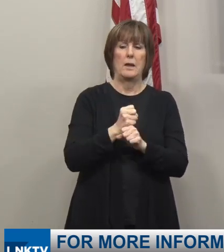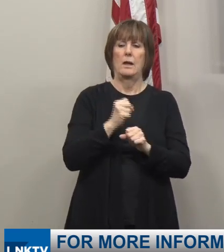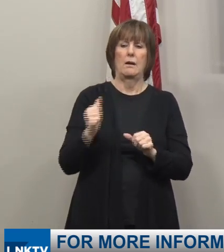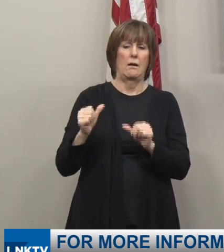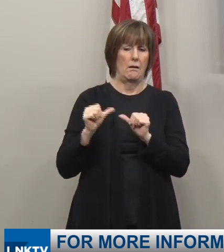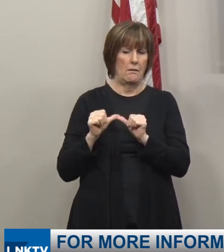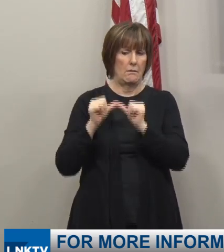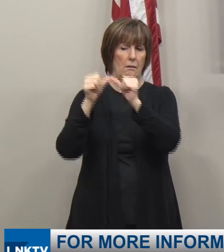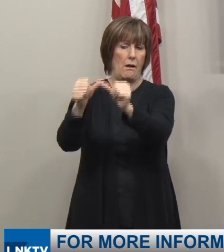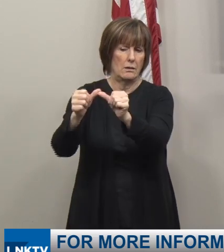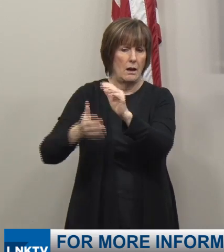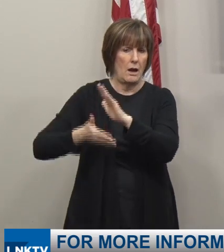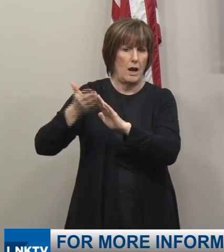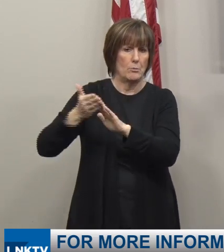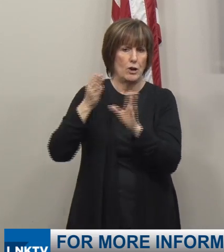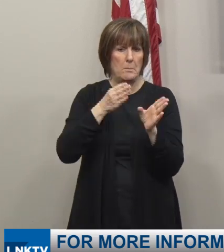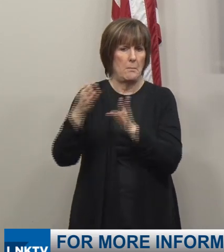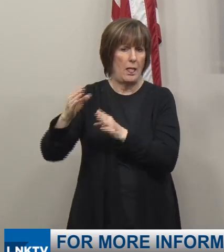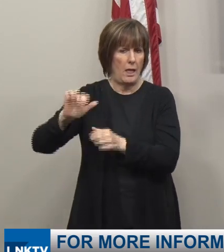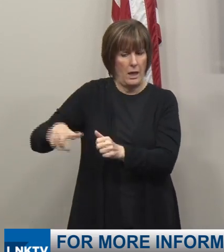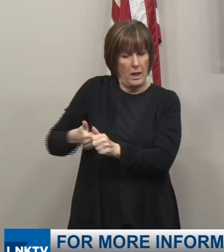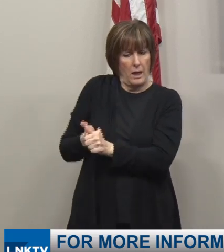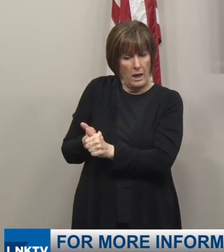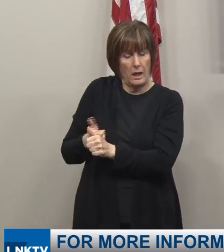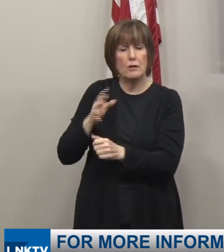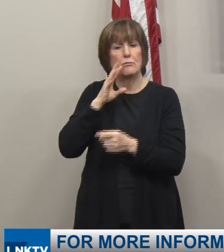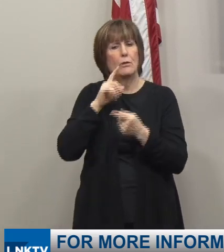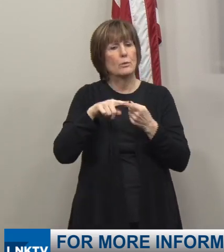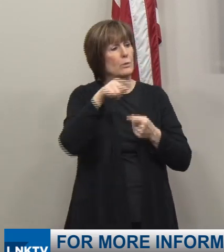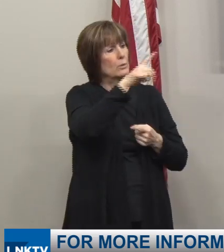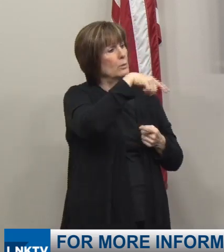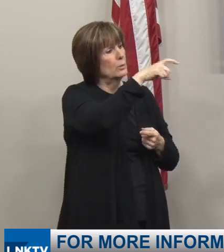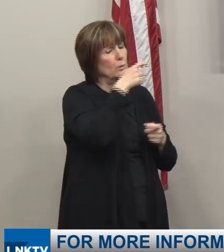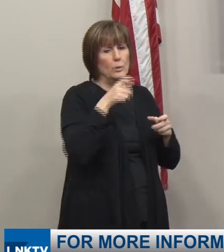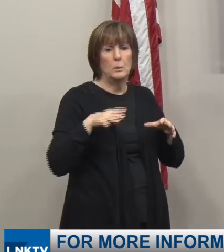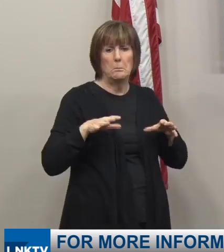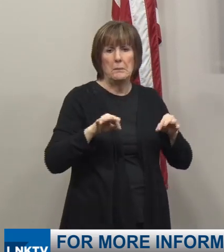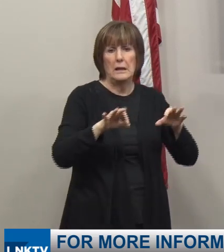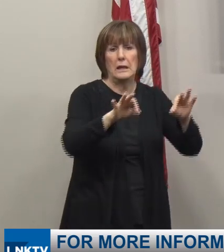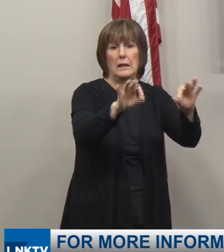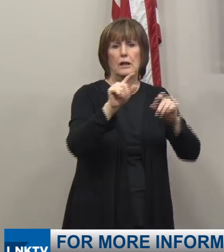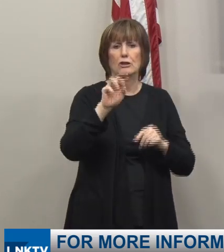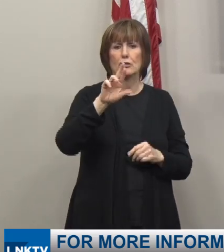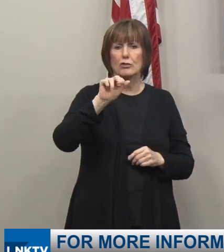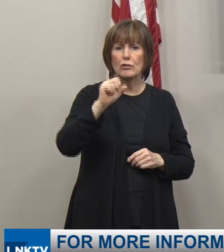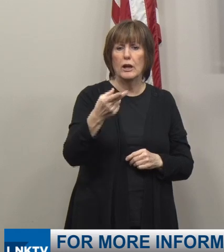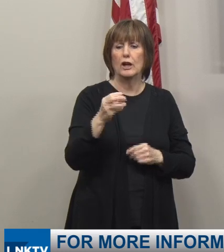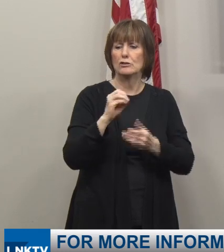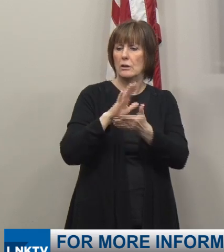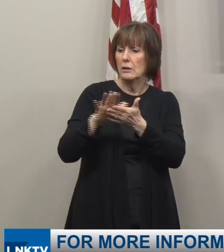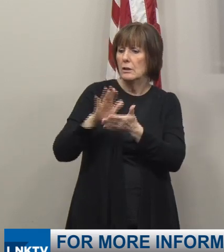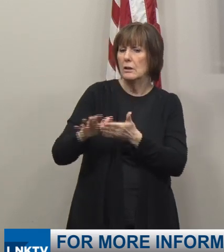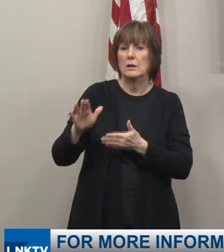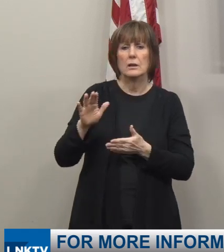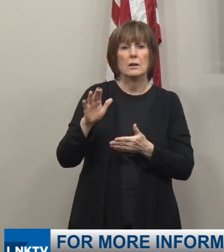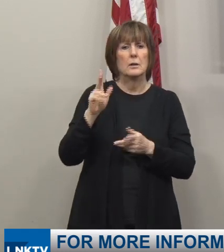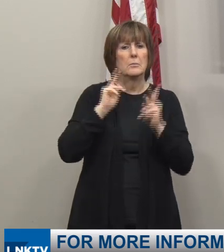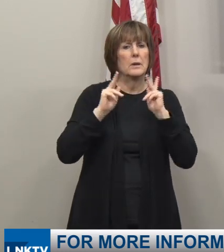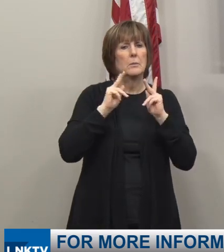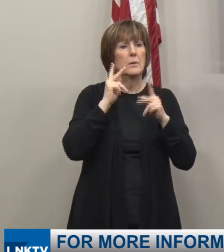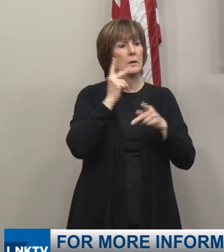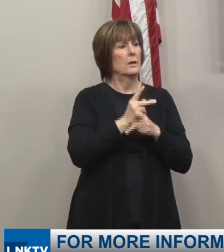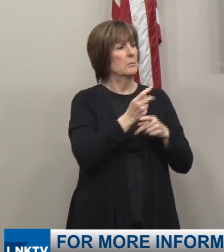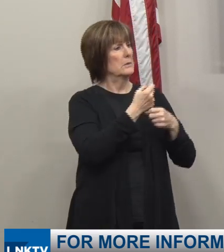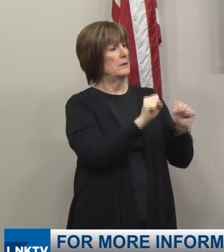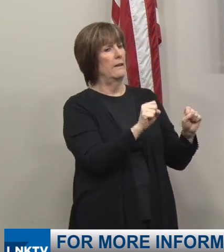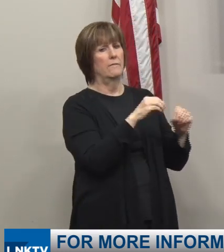plans, to be talking with our trash haulers and the the sanitation crews that keep our city safe, and